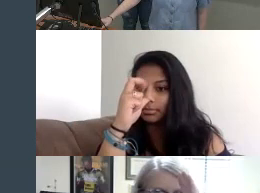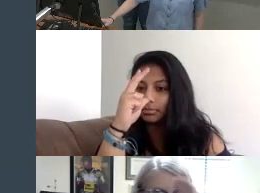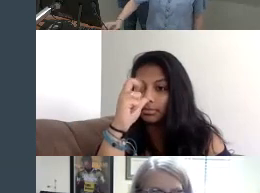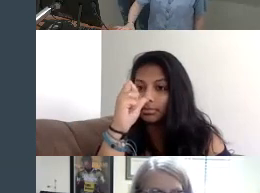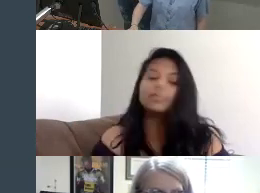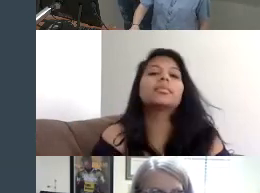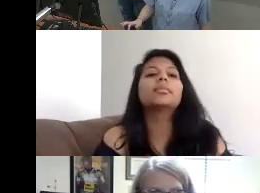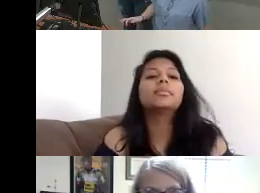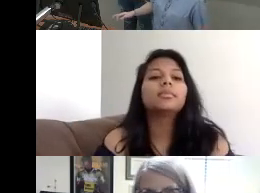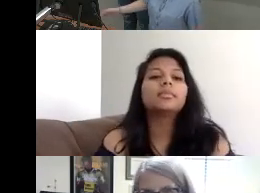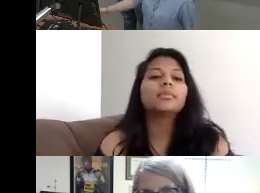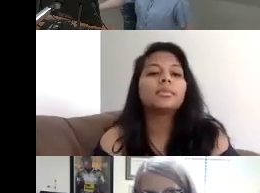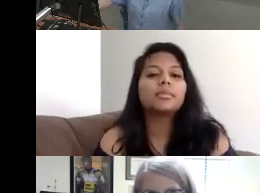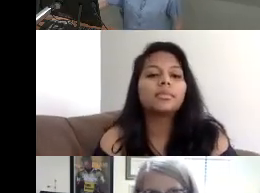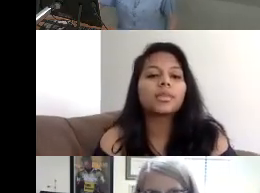Perfect.